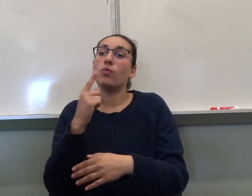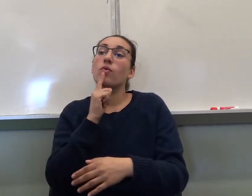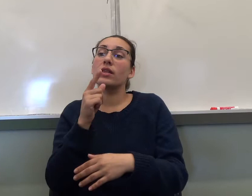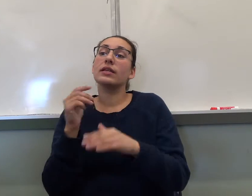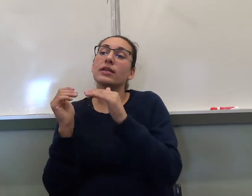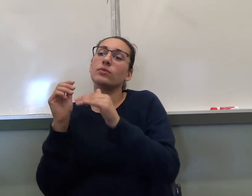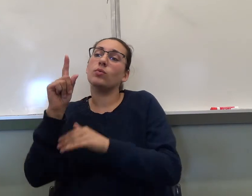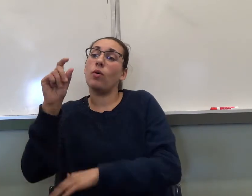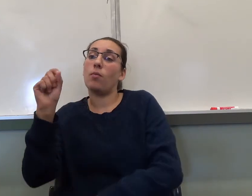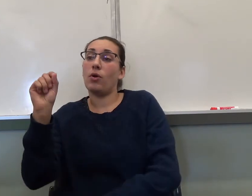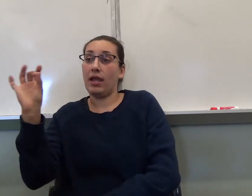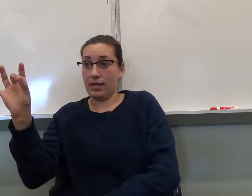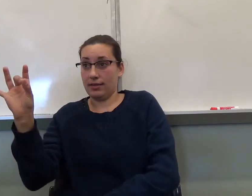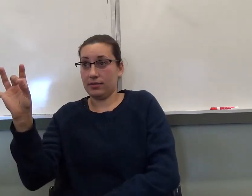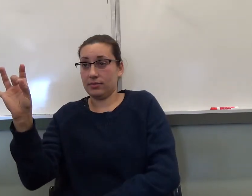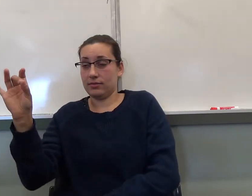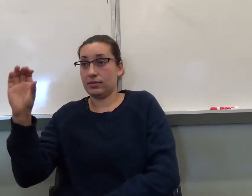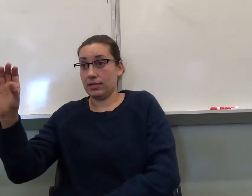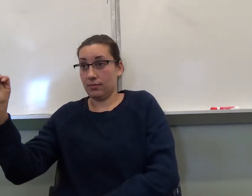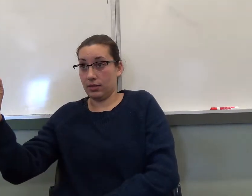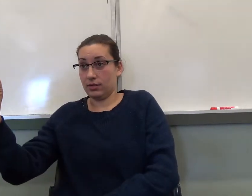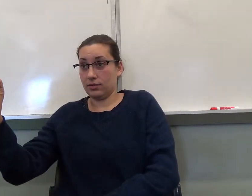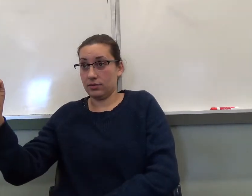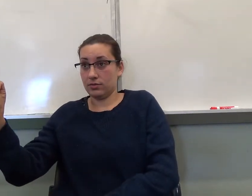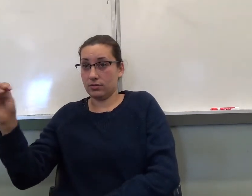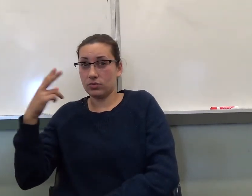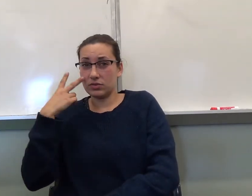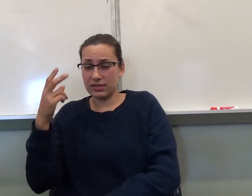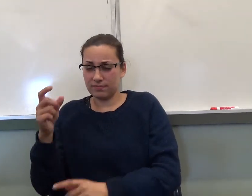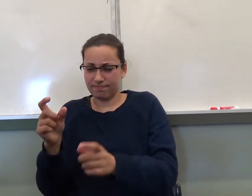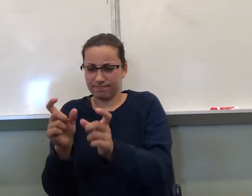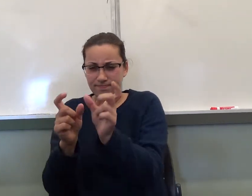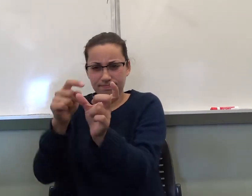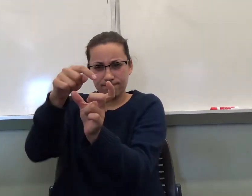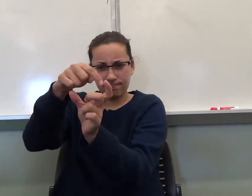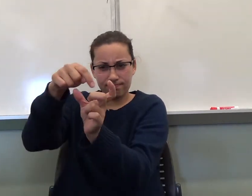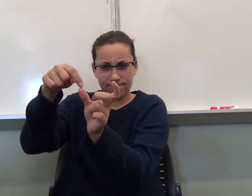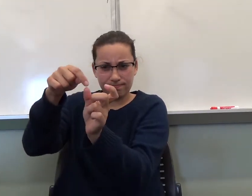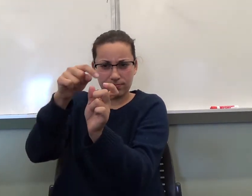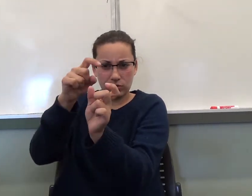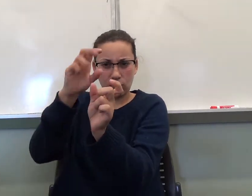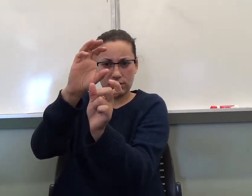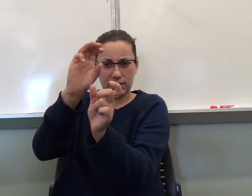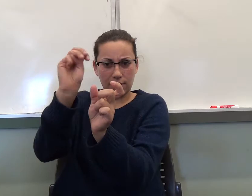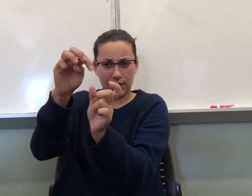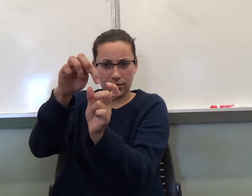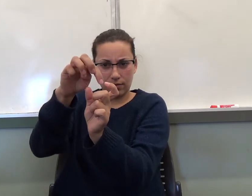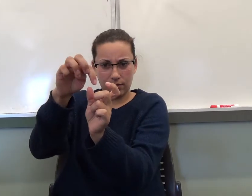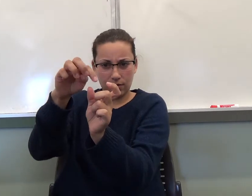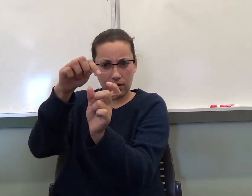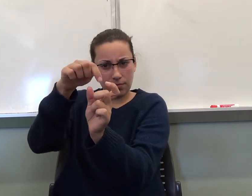that, the little divisions there. There's 1 centimeter, and then there's 8 of those little divisions, which is